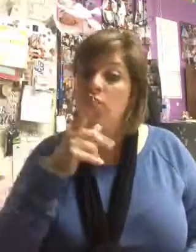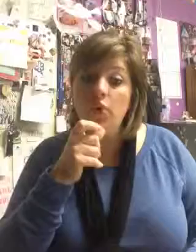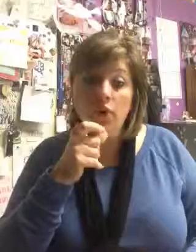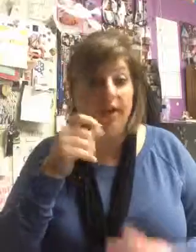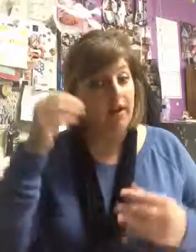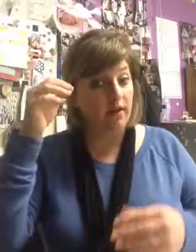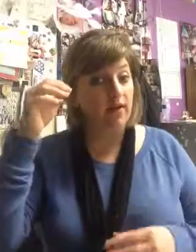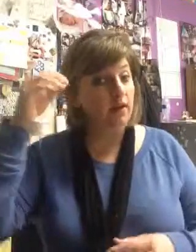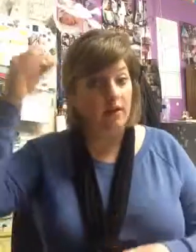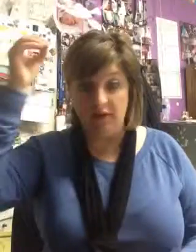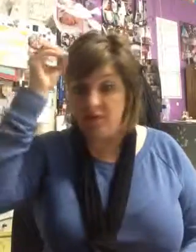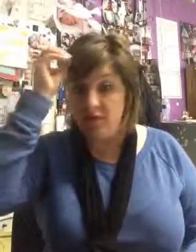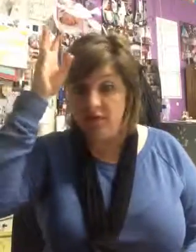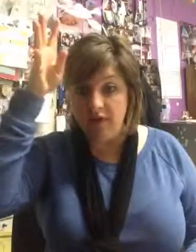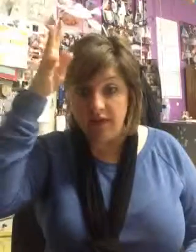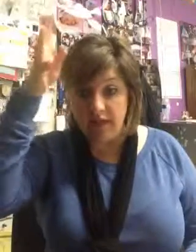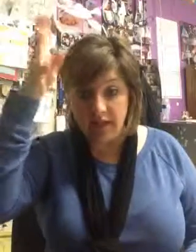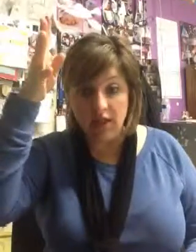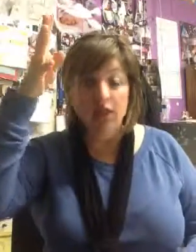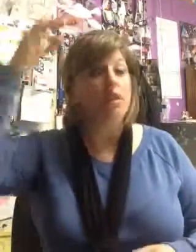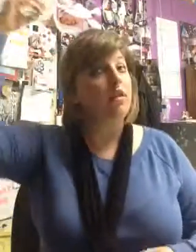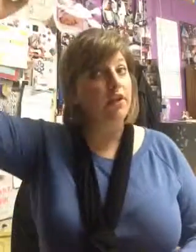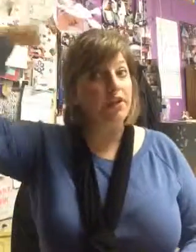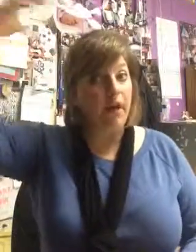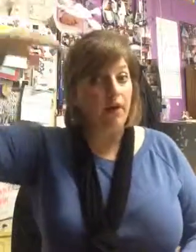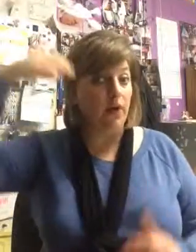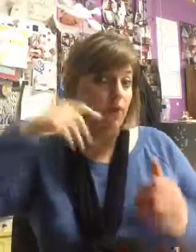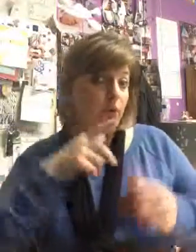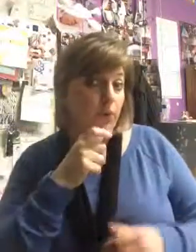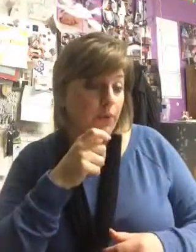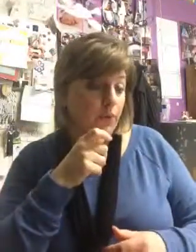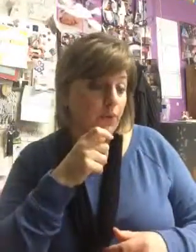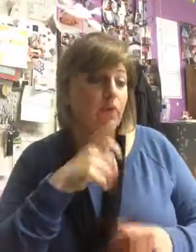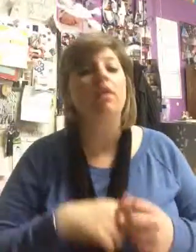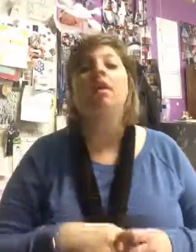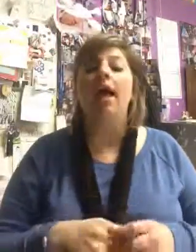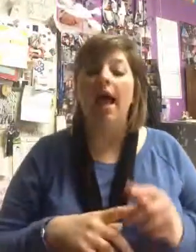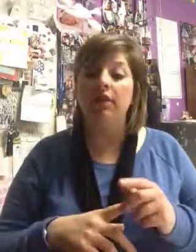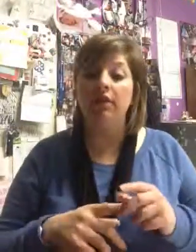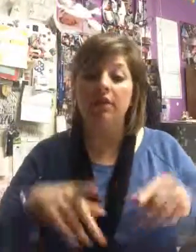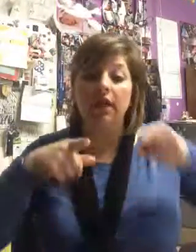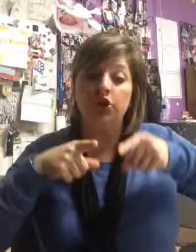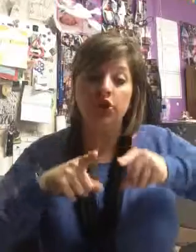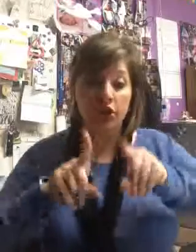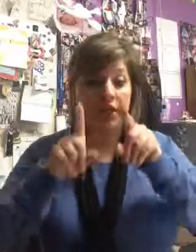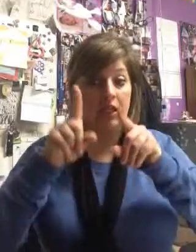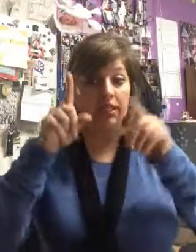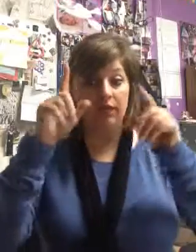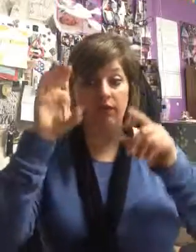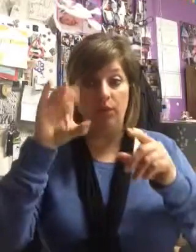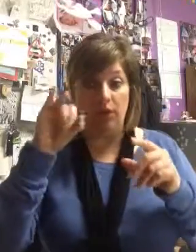who invented the shower? Who? And then you would say, during the Civil